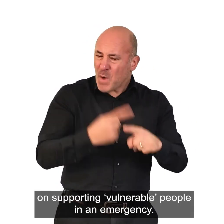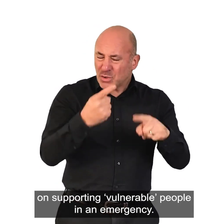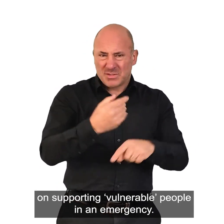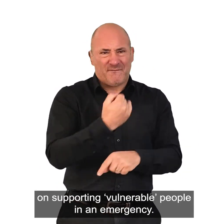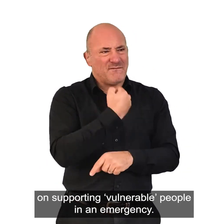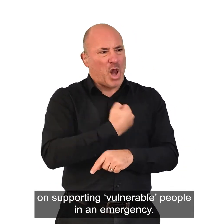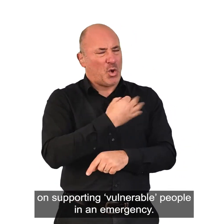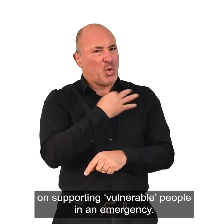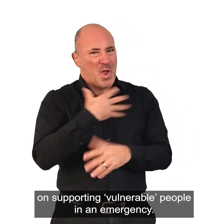emergency.